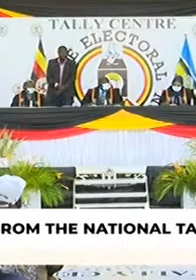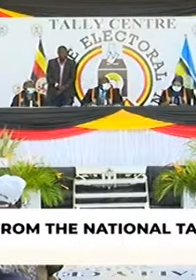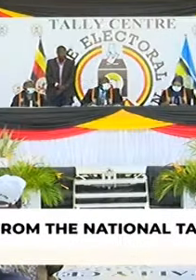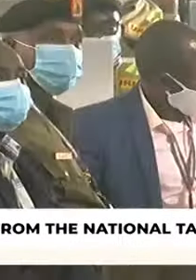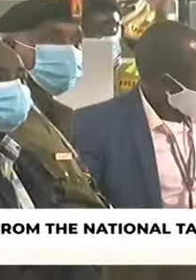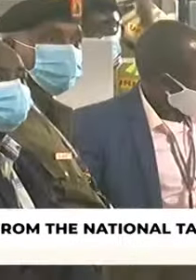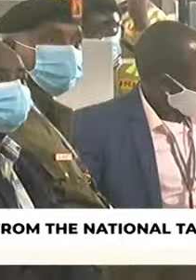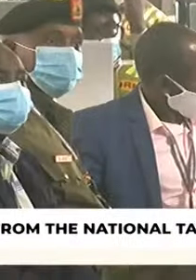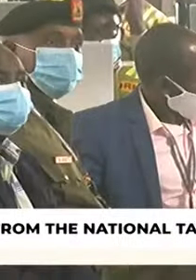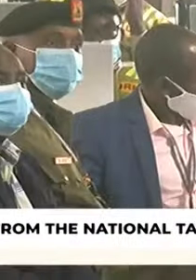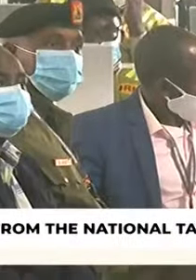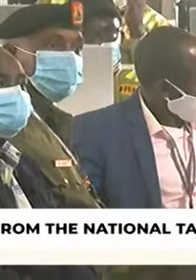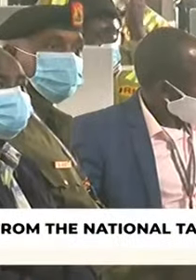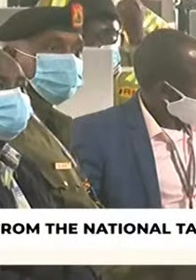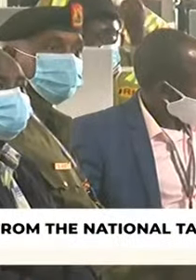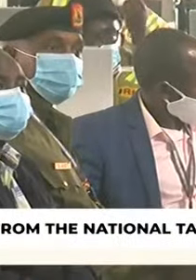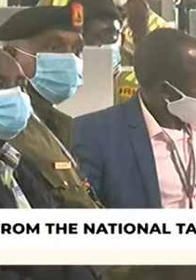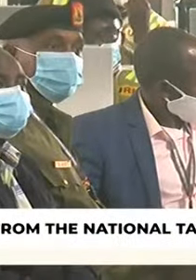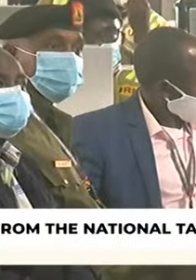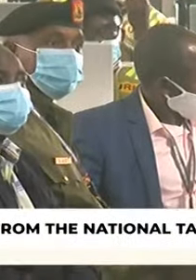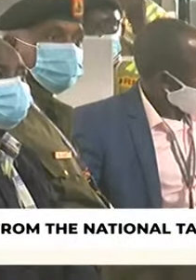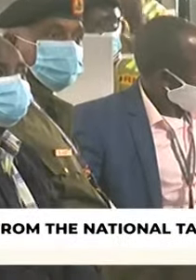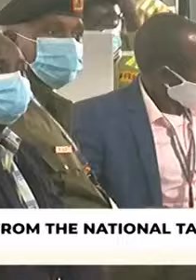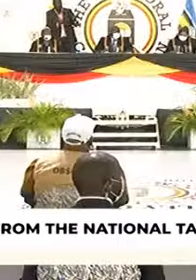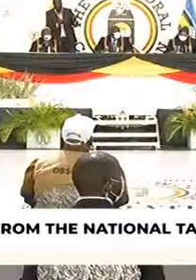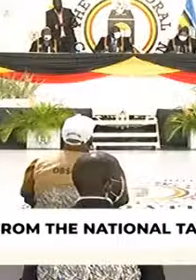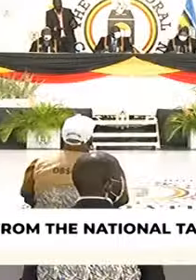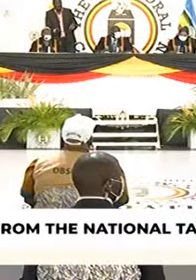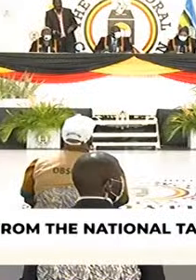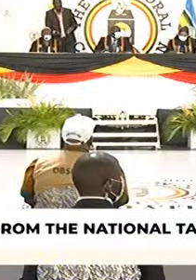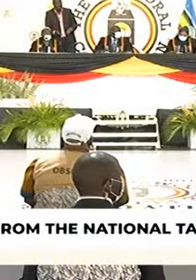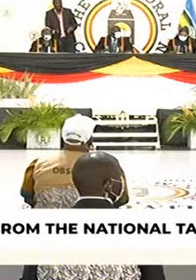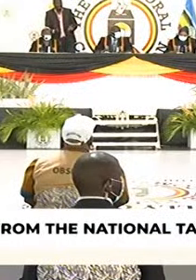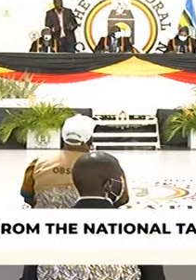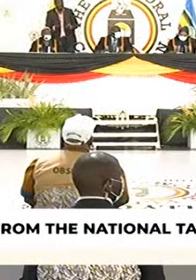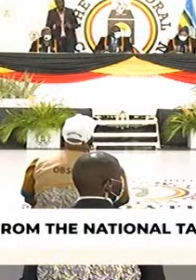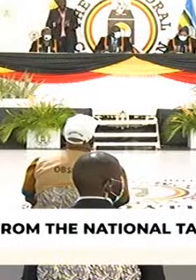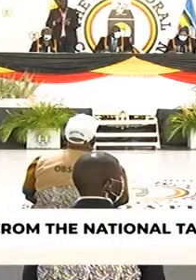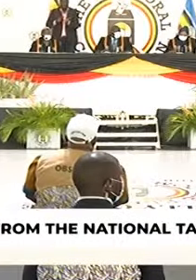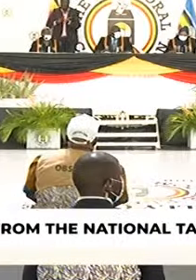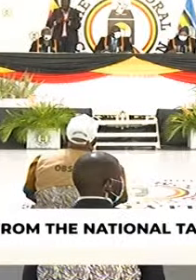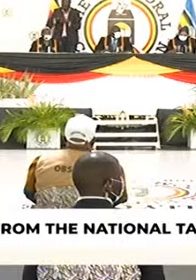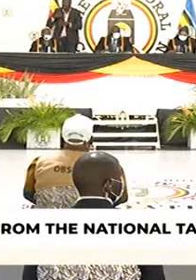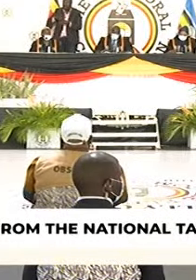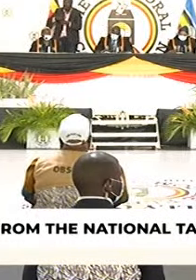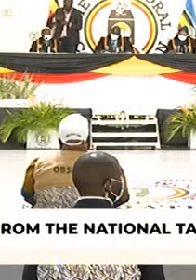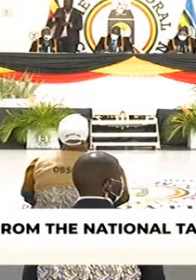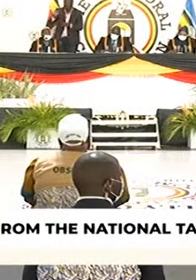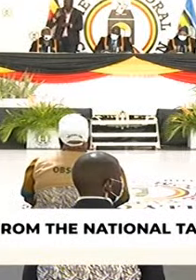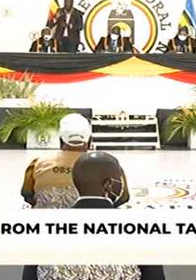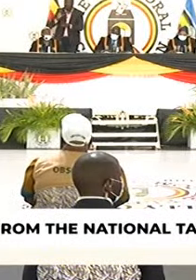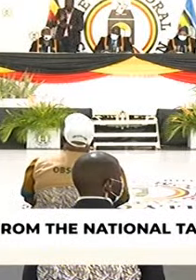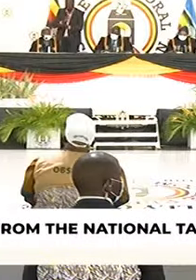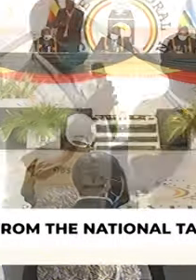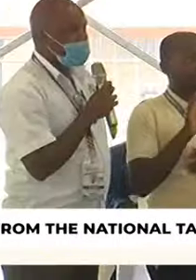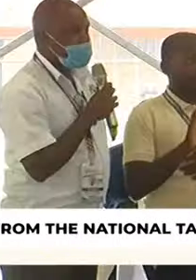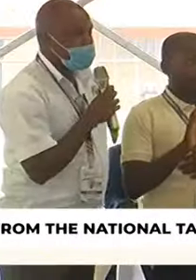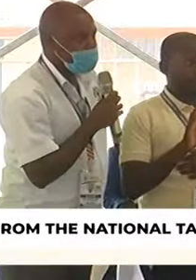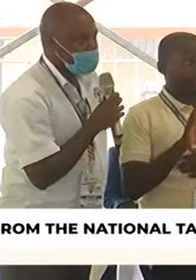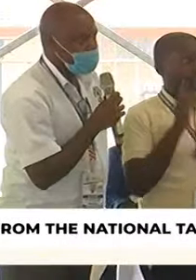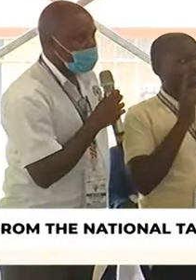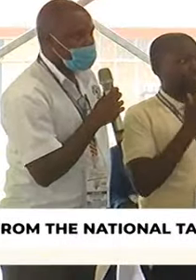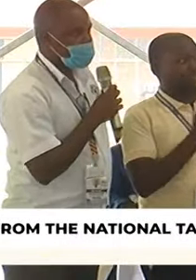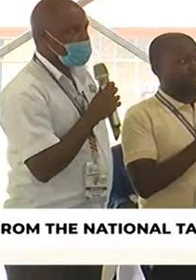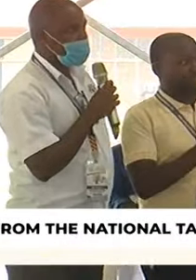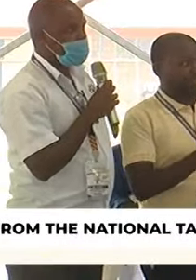Thank you very much. I'd like to invite the acting secretary to the Electoral Commission to invite